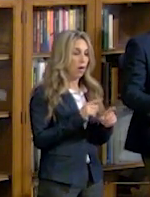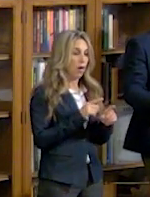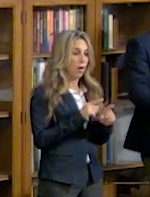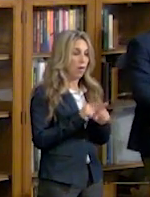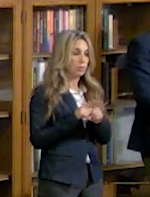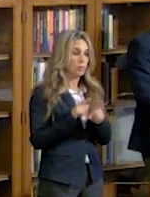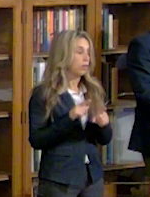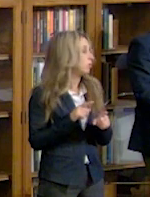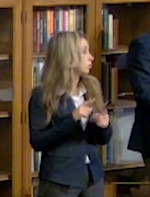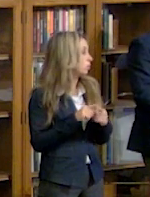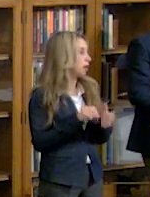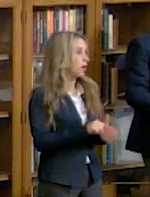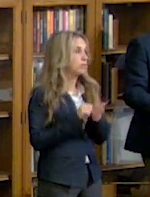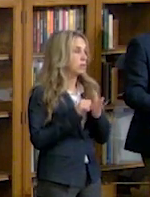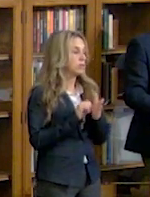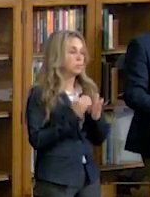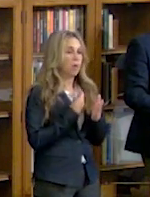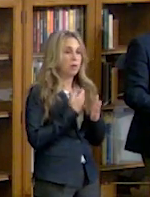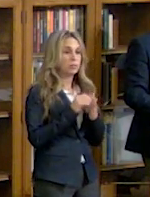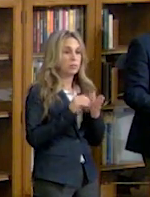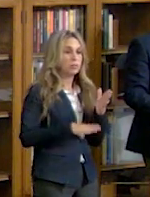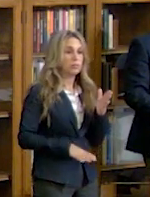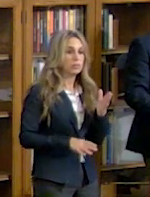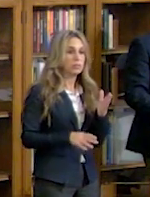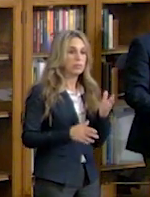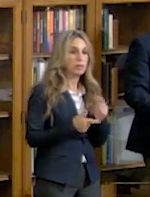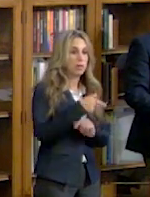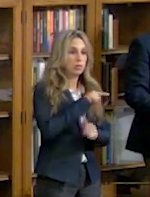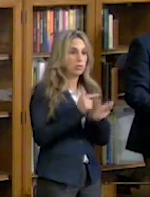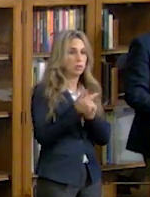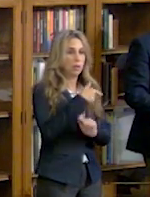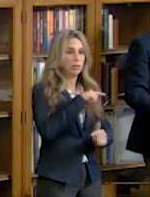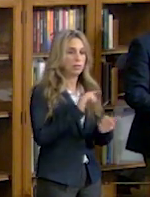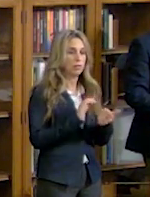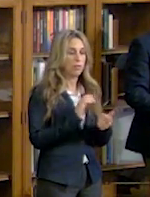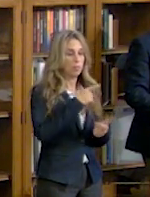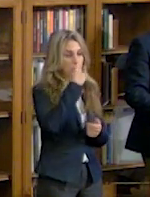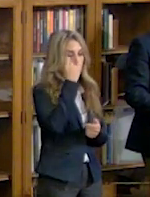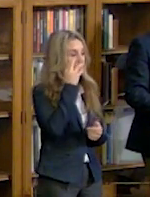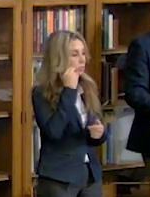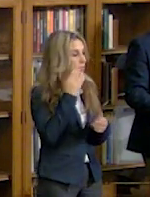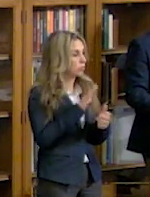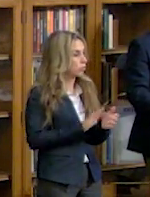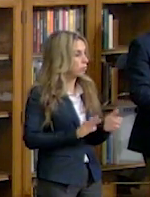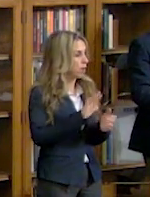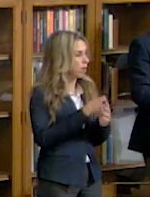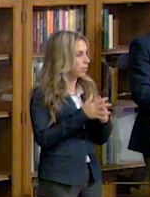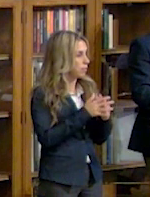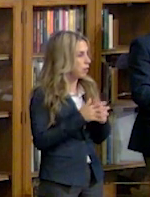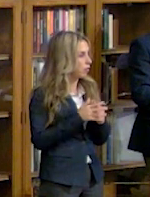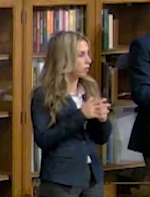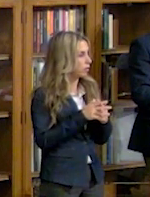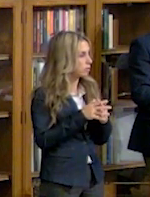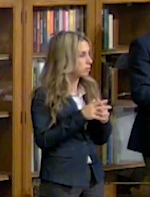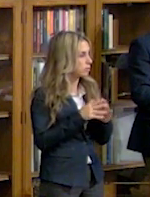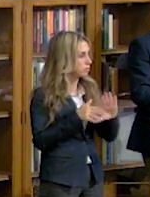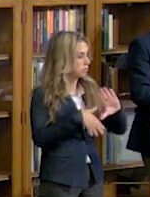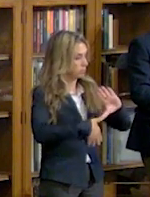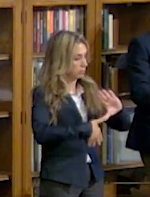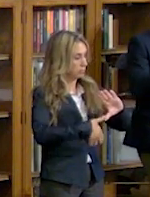order to emphasize to our students the interconnectedness of black of black experience both throughout the Americas and